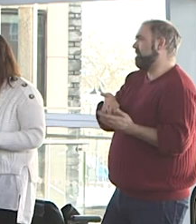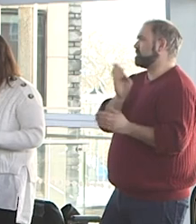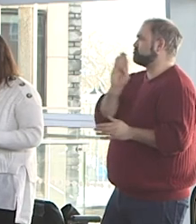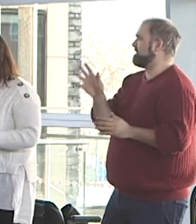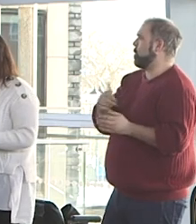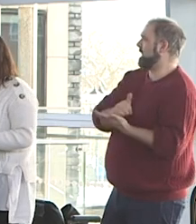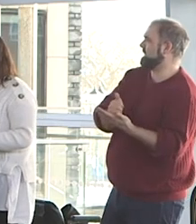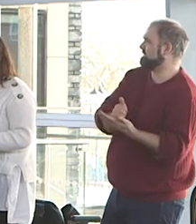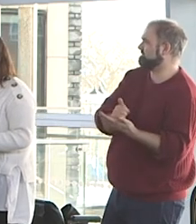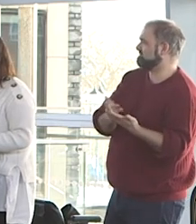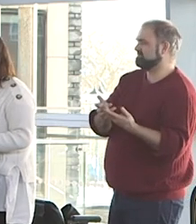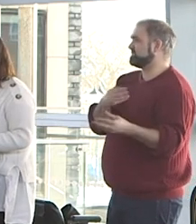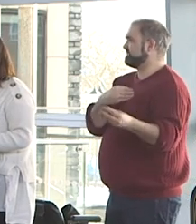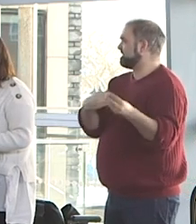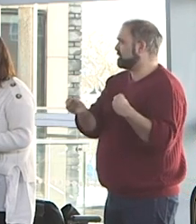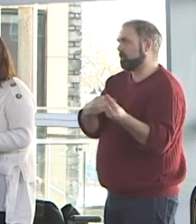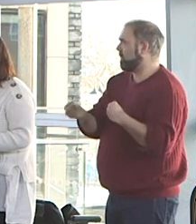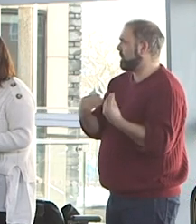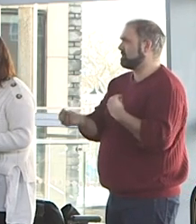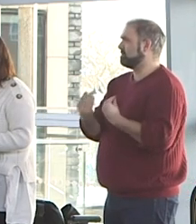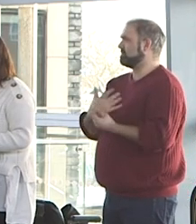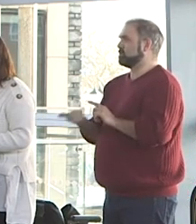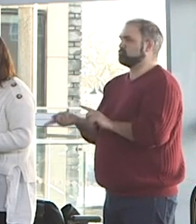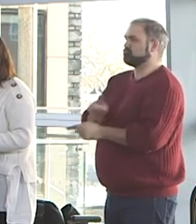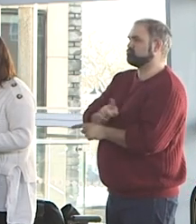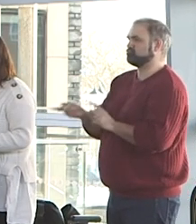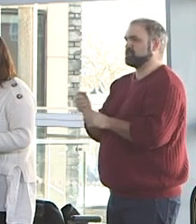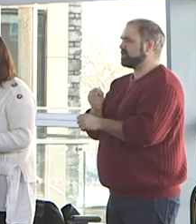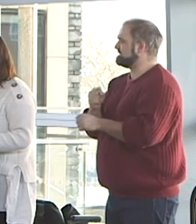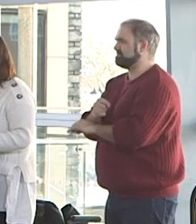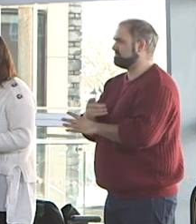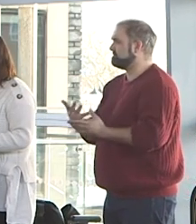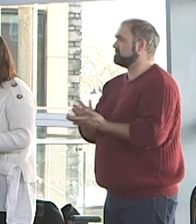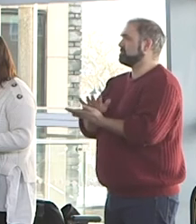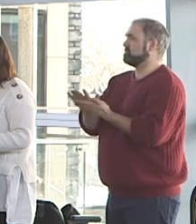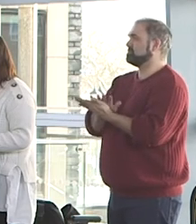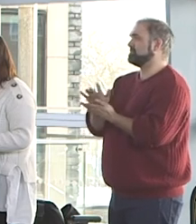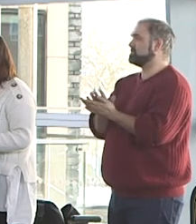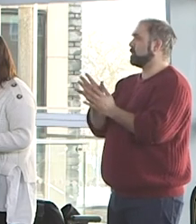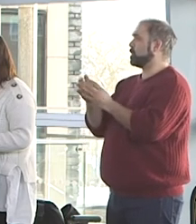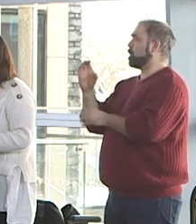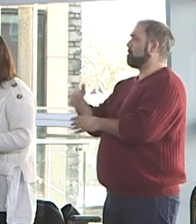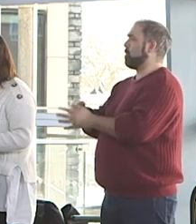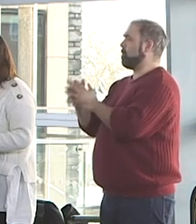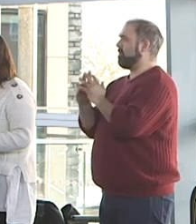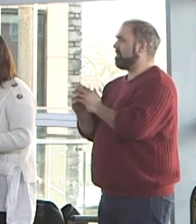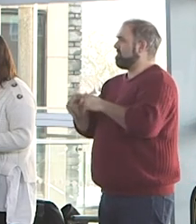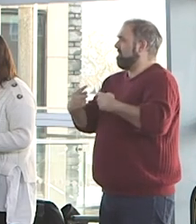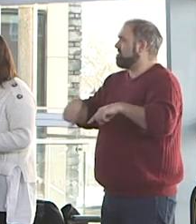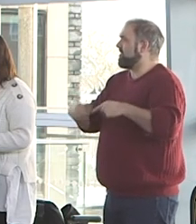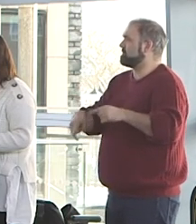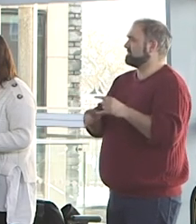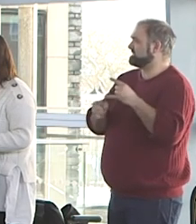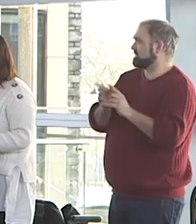gay, and inflexible, rejecting transgender and bisexual people, which implies that the Home Office legitimizes particular